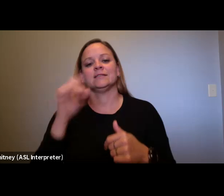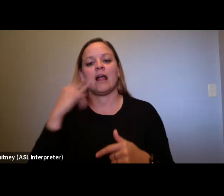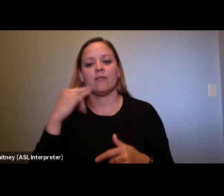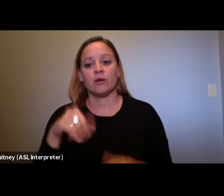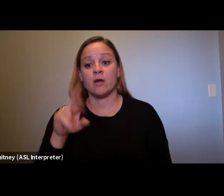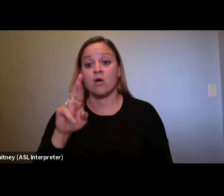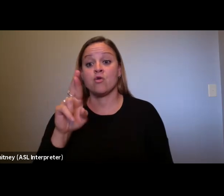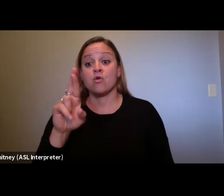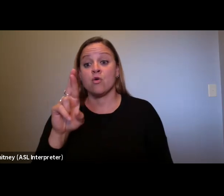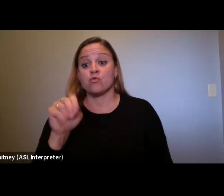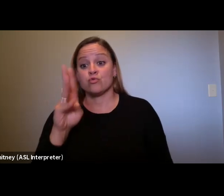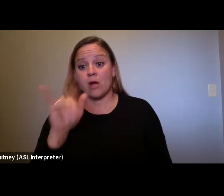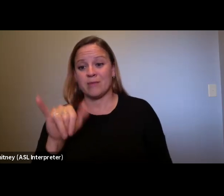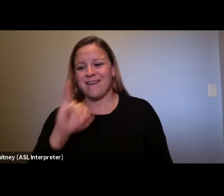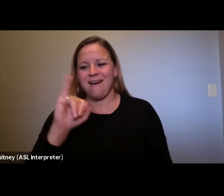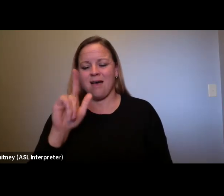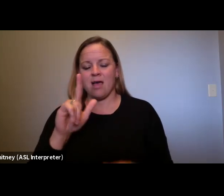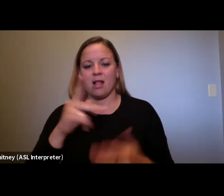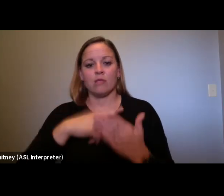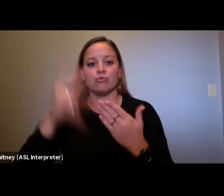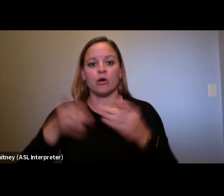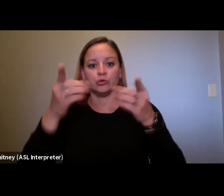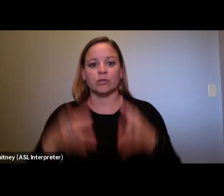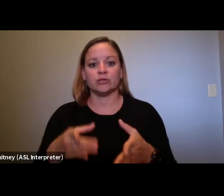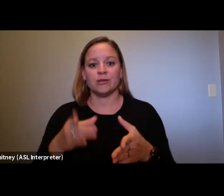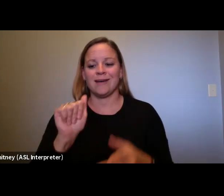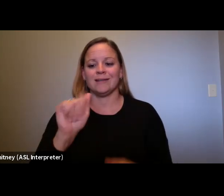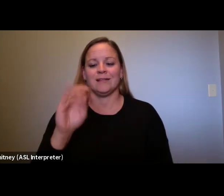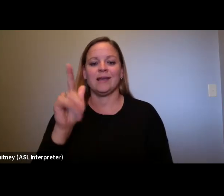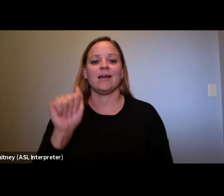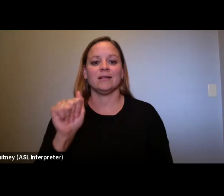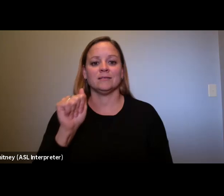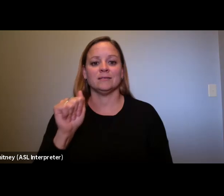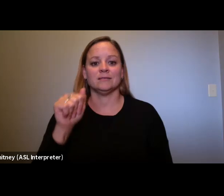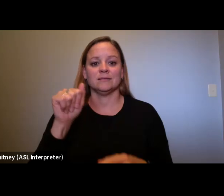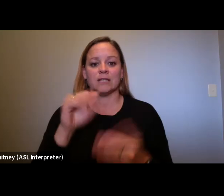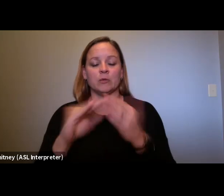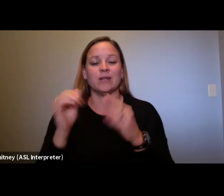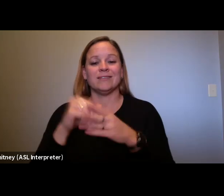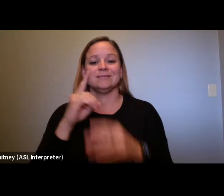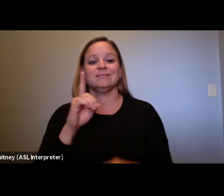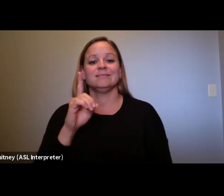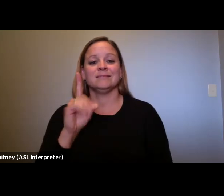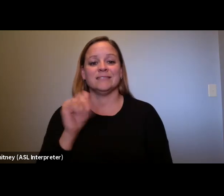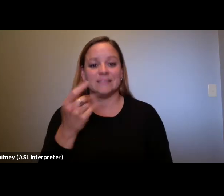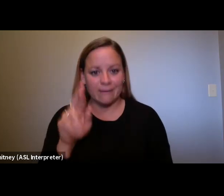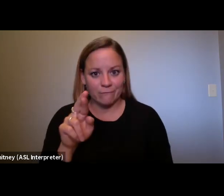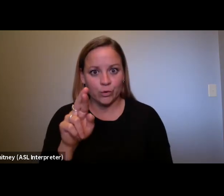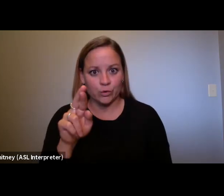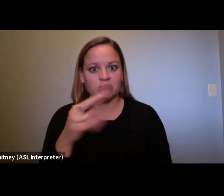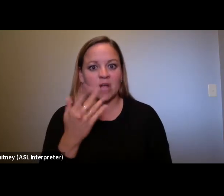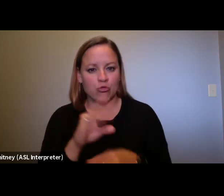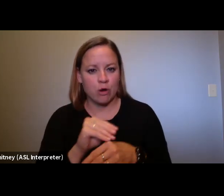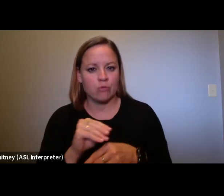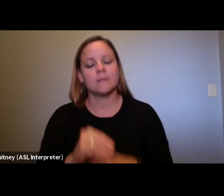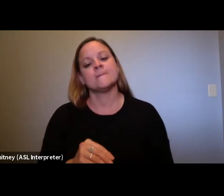is IL Programs Director at Atlantis Community in the Denver area. And I've had the pleasure of